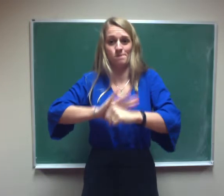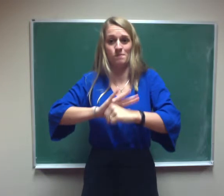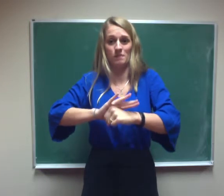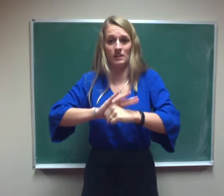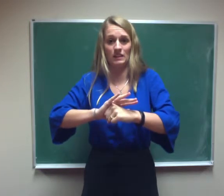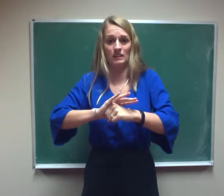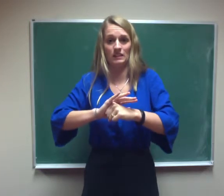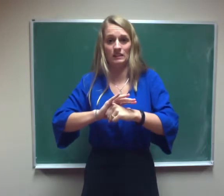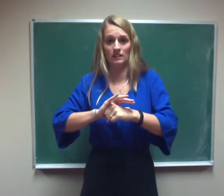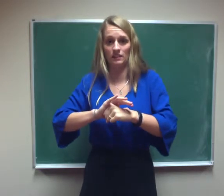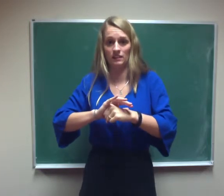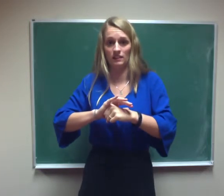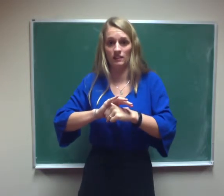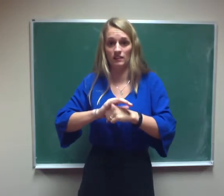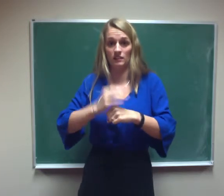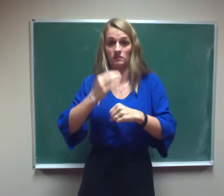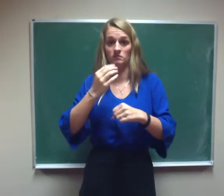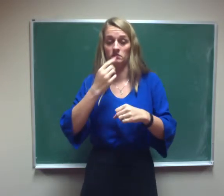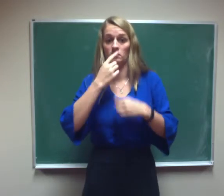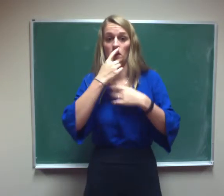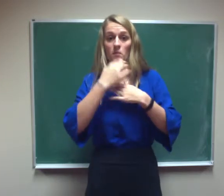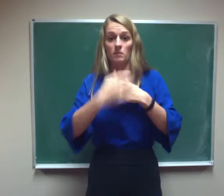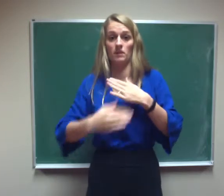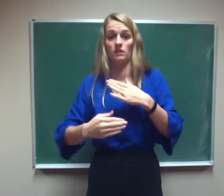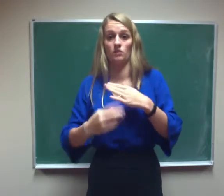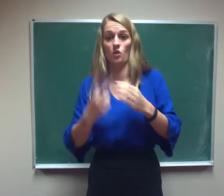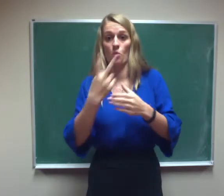actually flow in the opposite direction, which is relatively dangerous in some